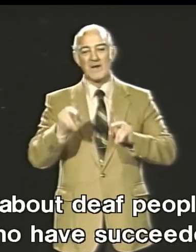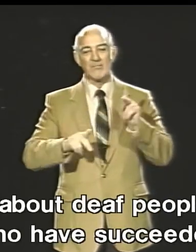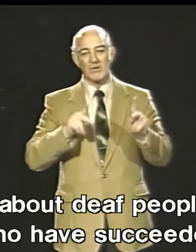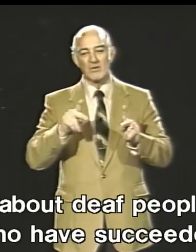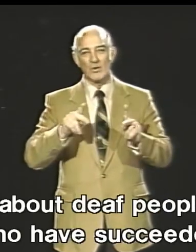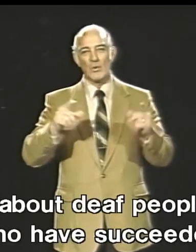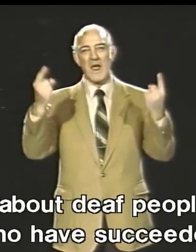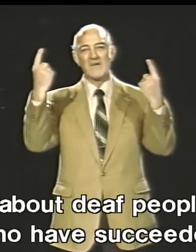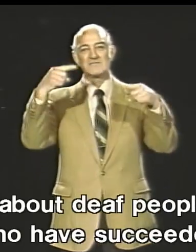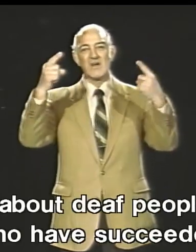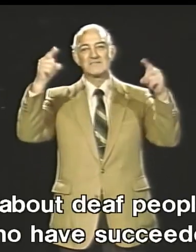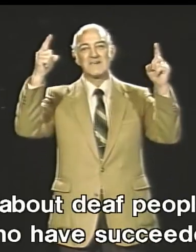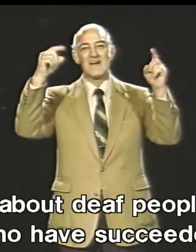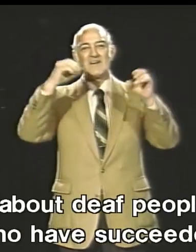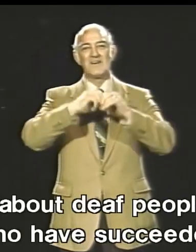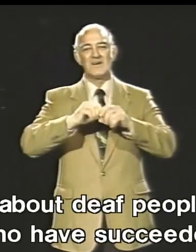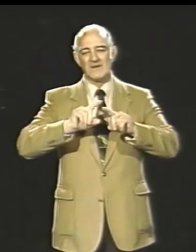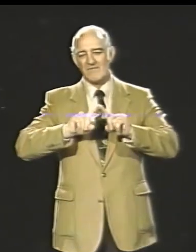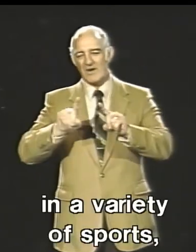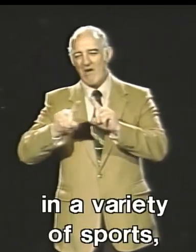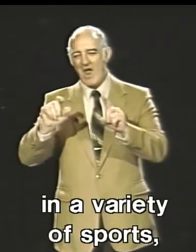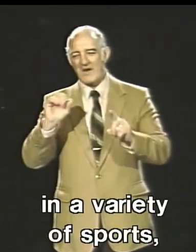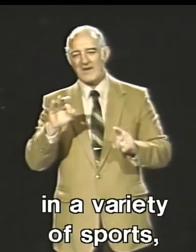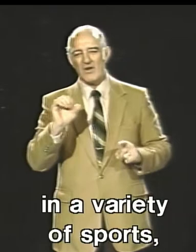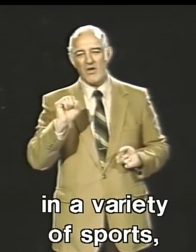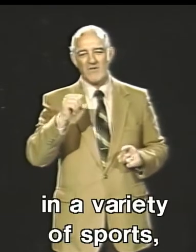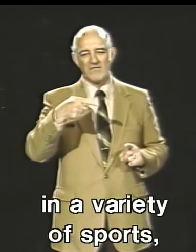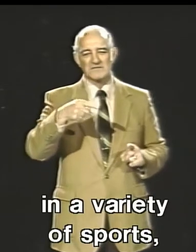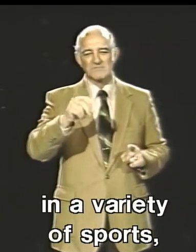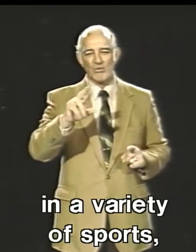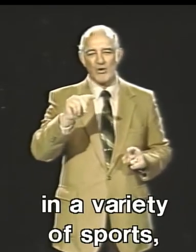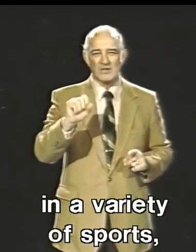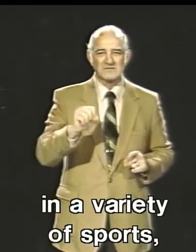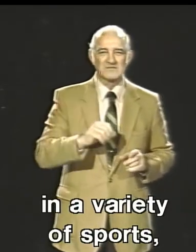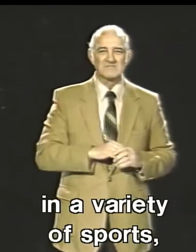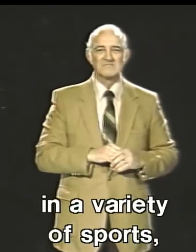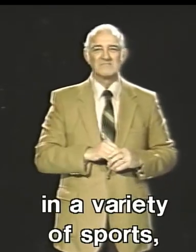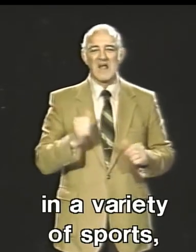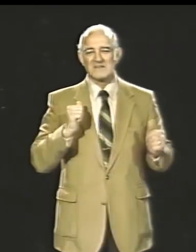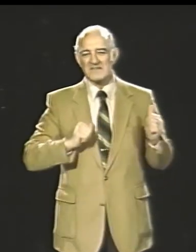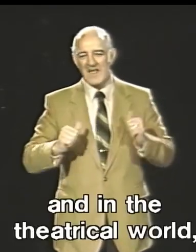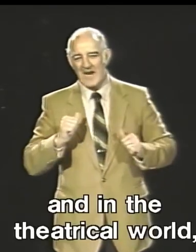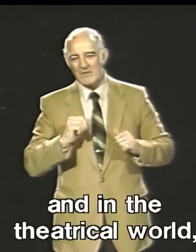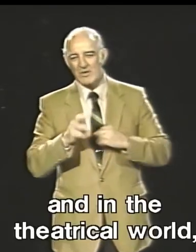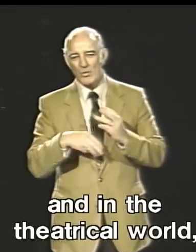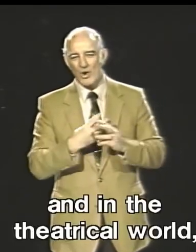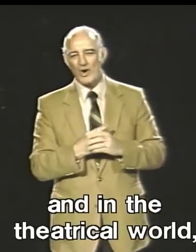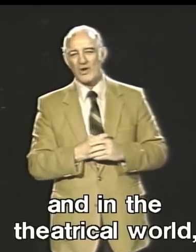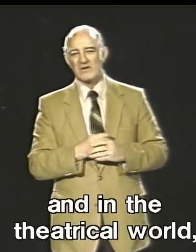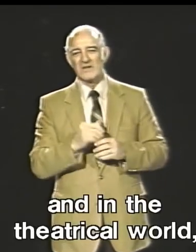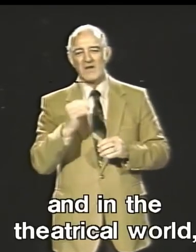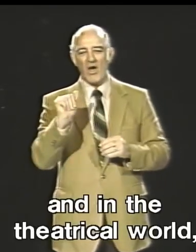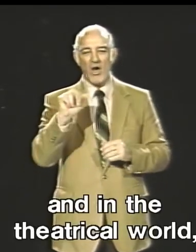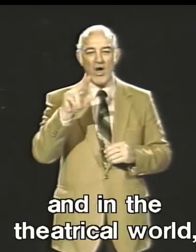about deaf people who have succeeded in a variety of sports and in the theatrical